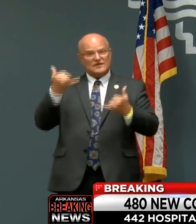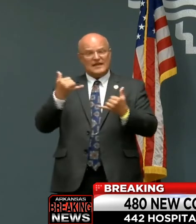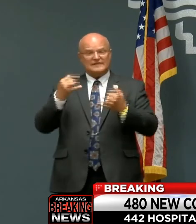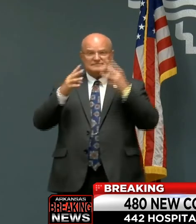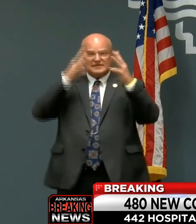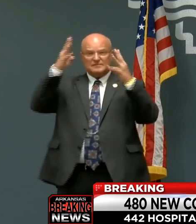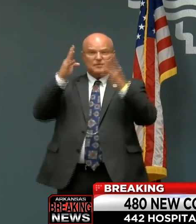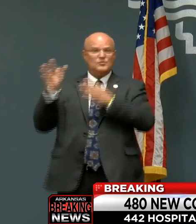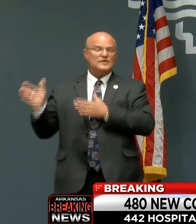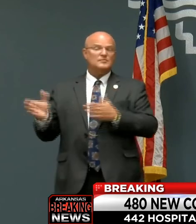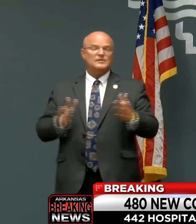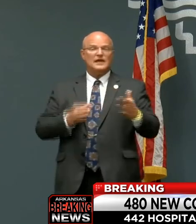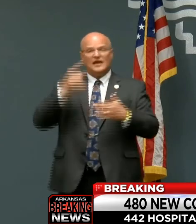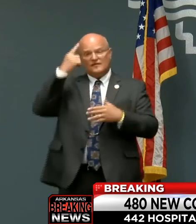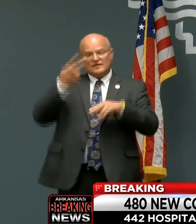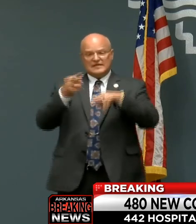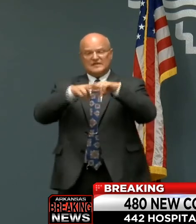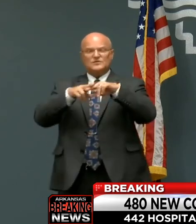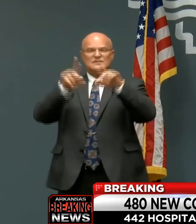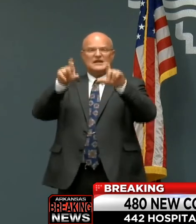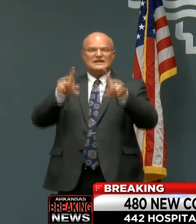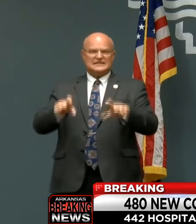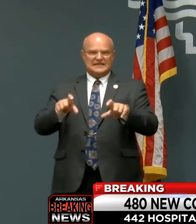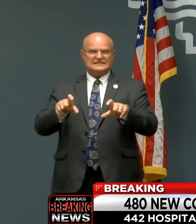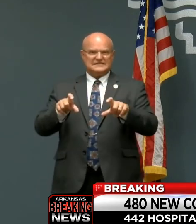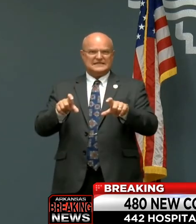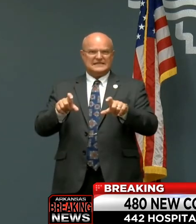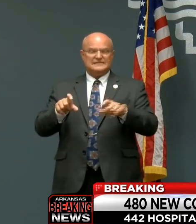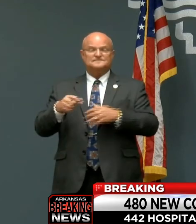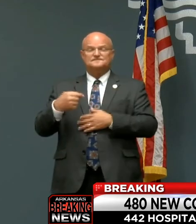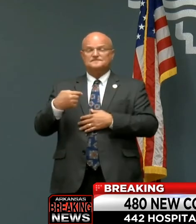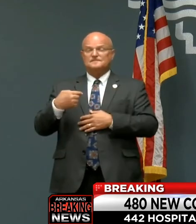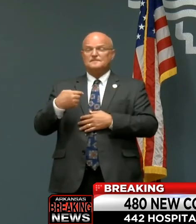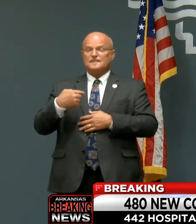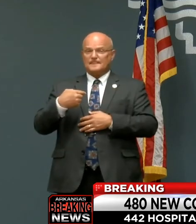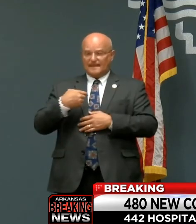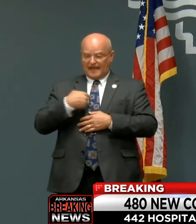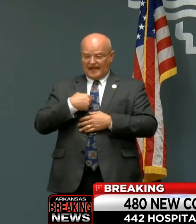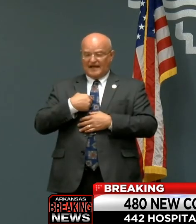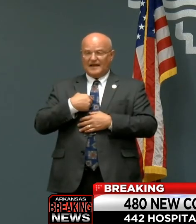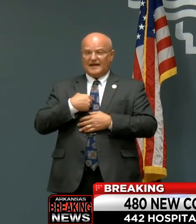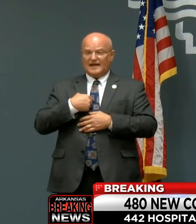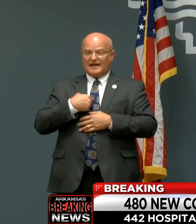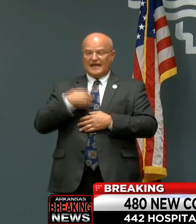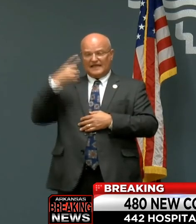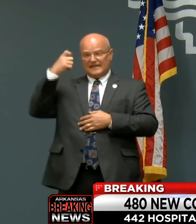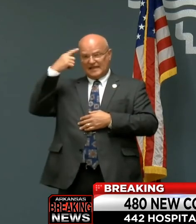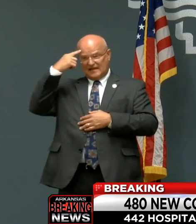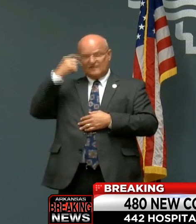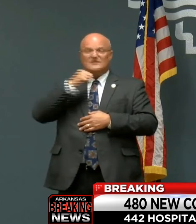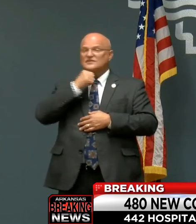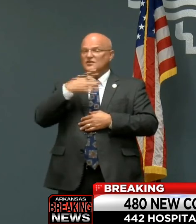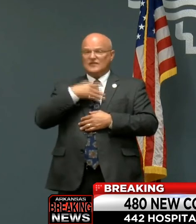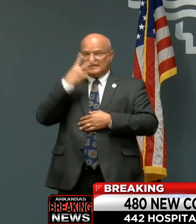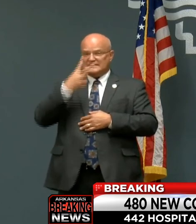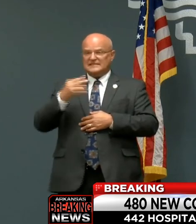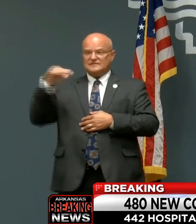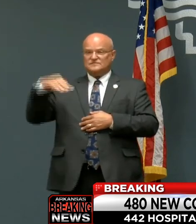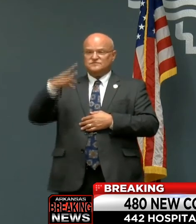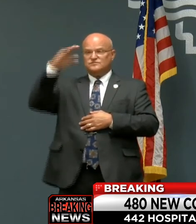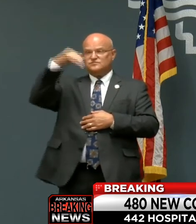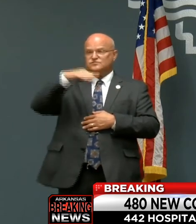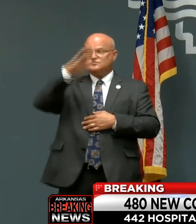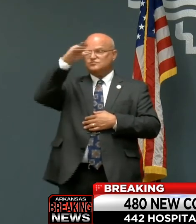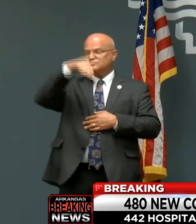with a plan for increasing our testing. I, just as a governor, do not like to see the seesaw pattern. We like to see a